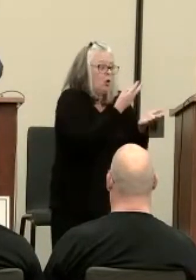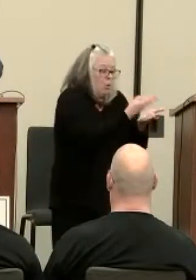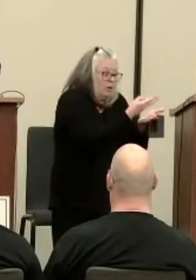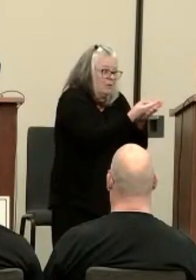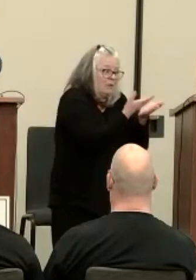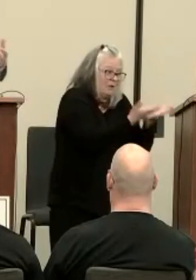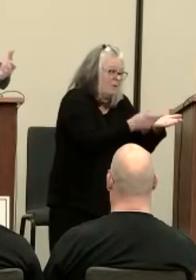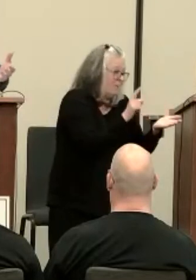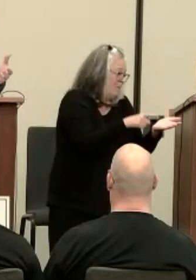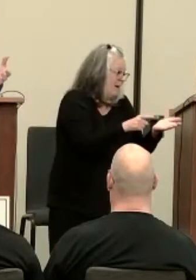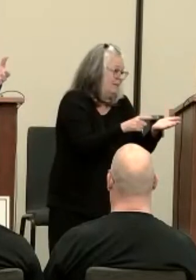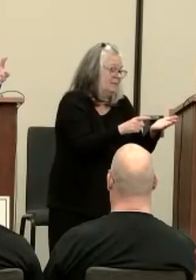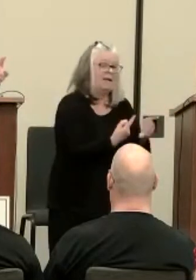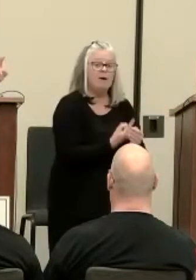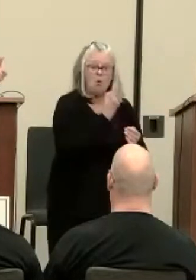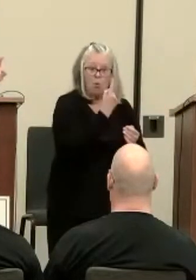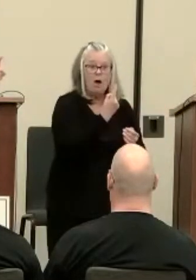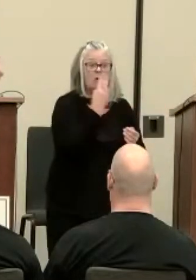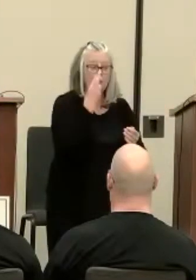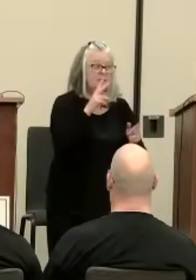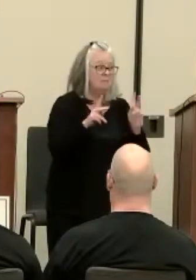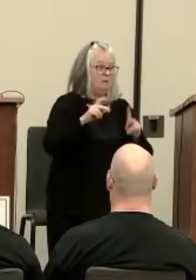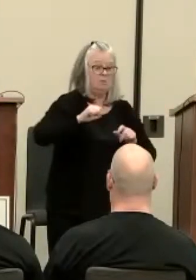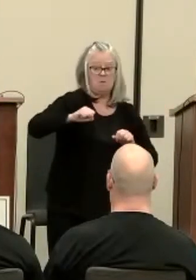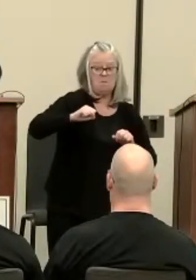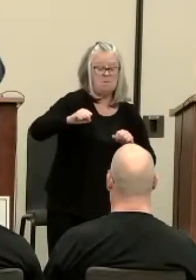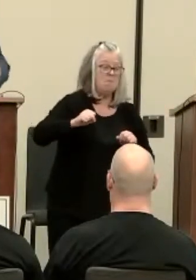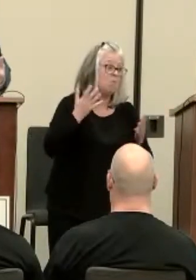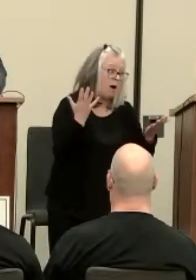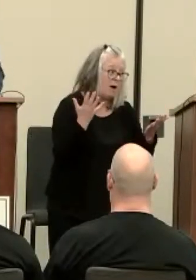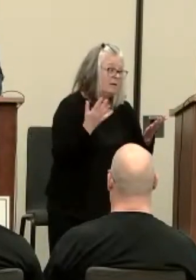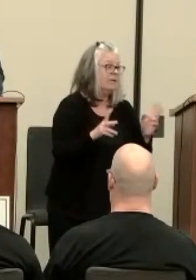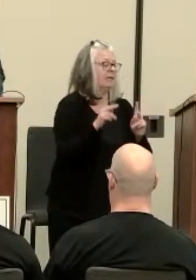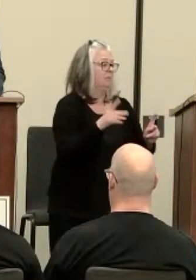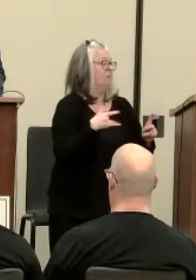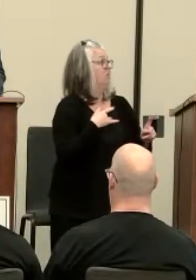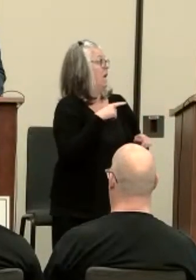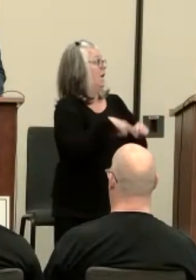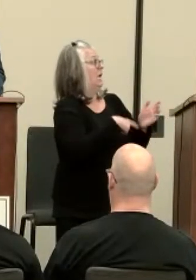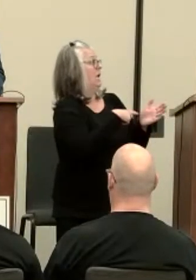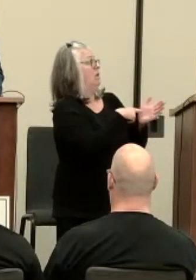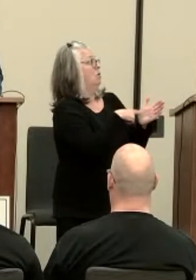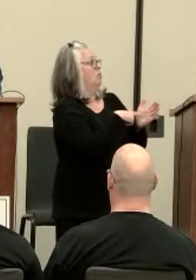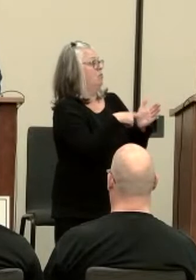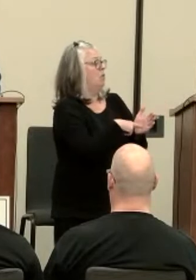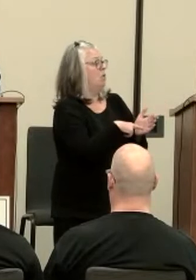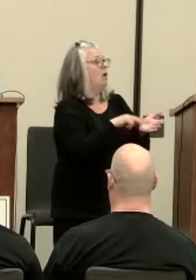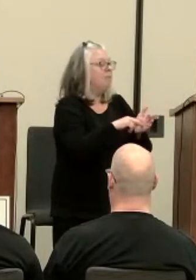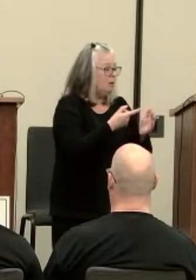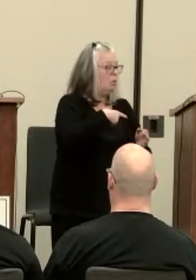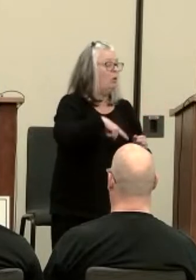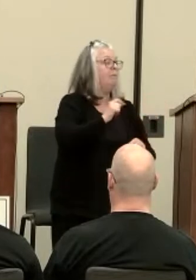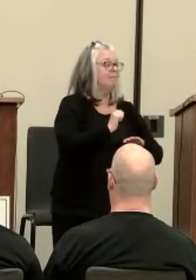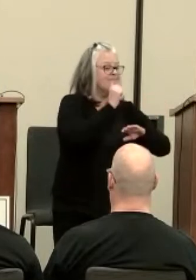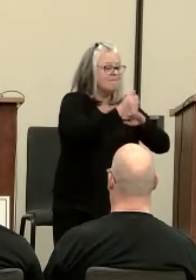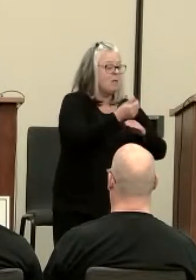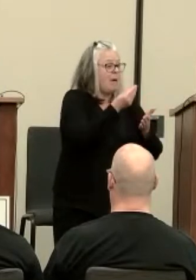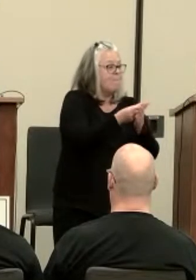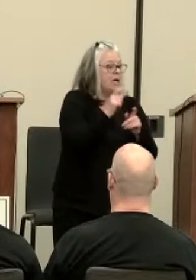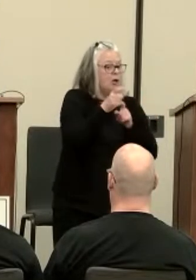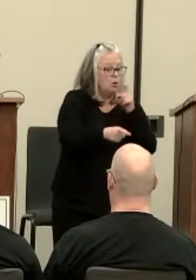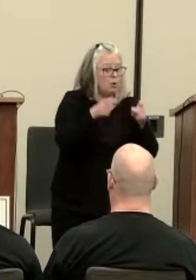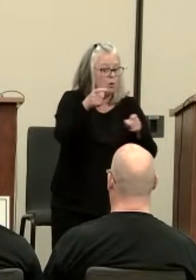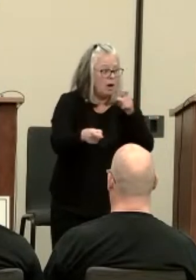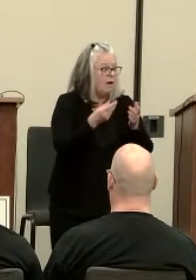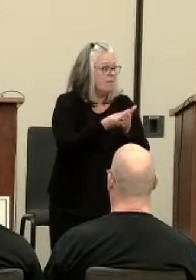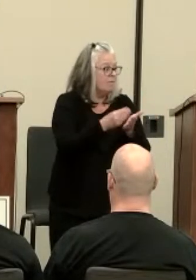be, one of the reasons there's going to be pushback is if people feel that they can't afford it. So we have to create grants and funds